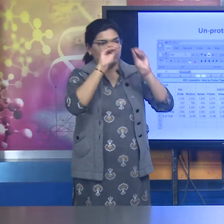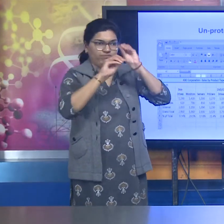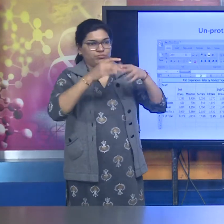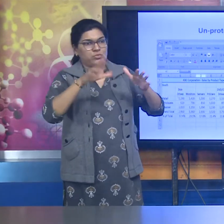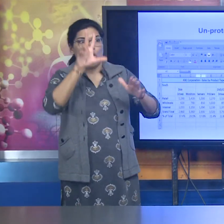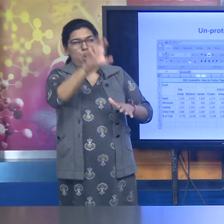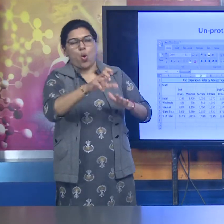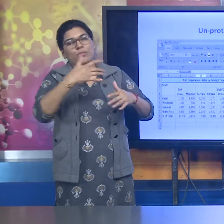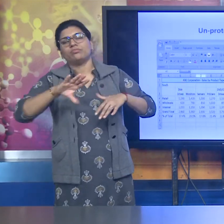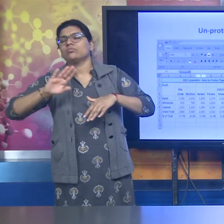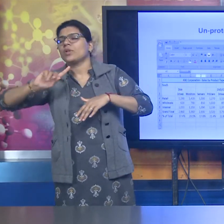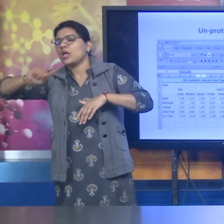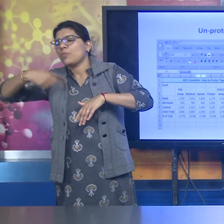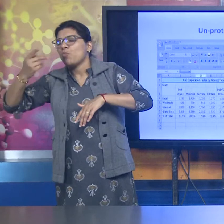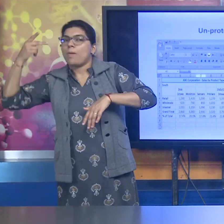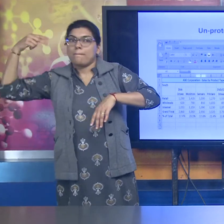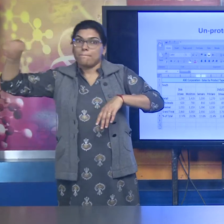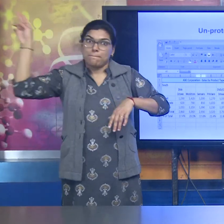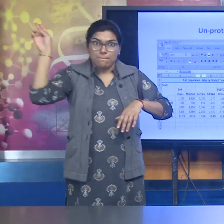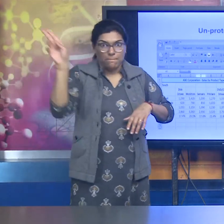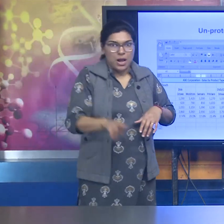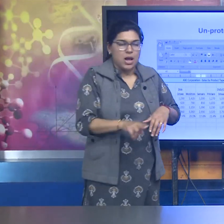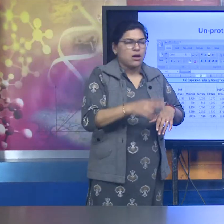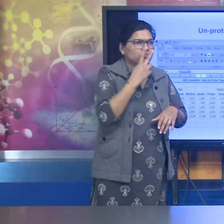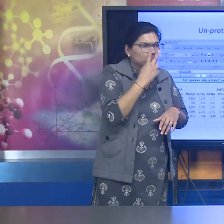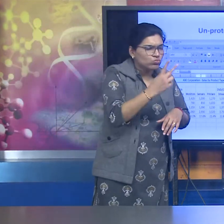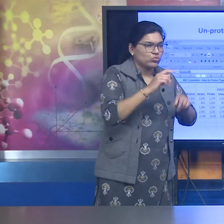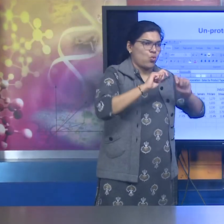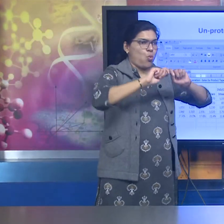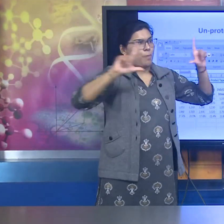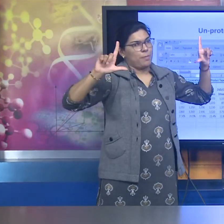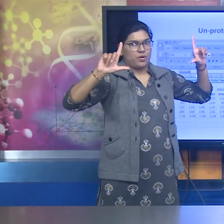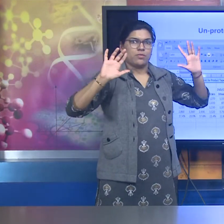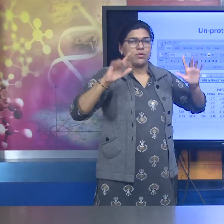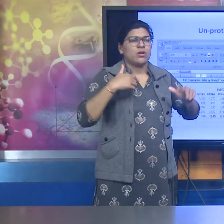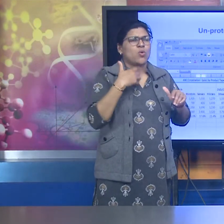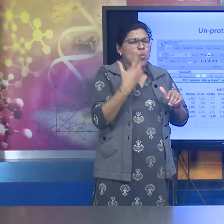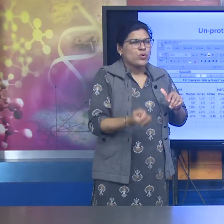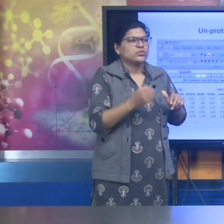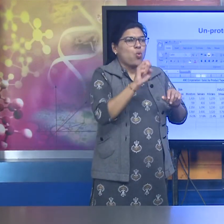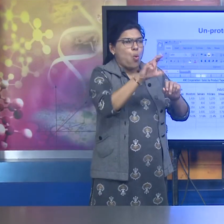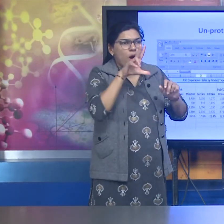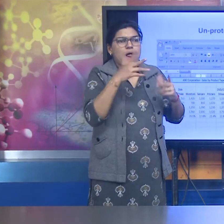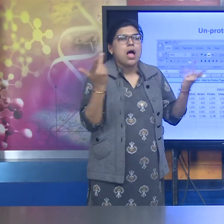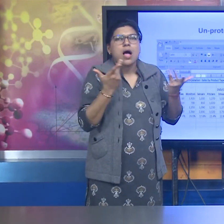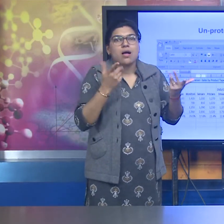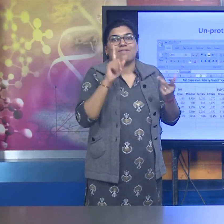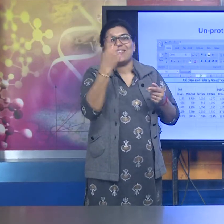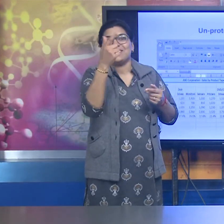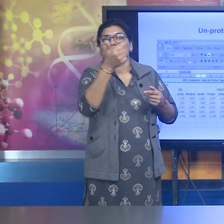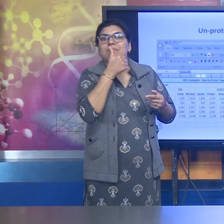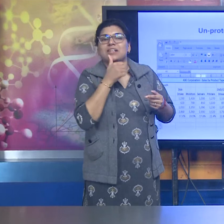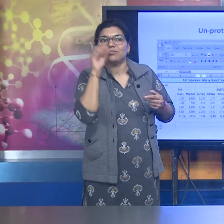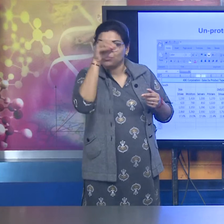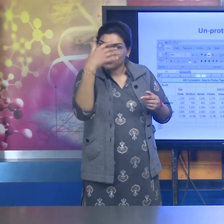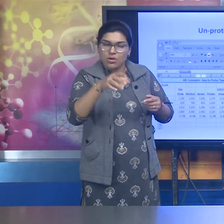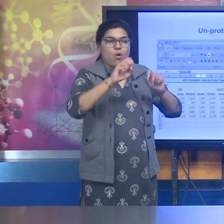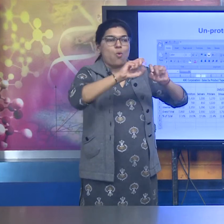As you put your password in your mobile phone, the same way you have to put the password for the sheet you want to